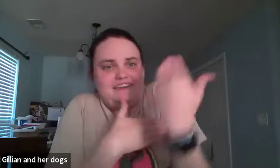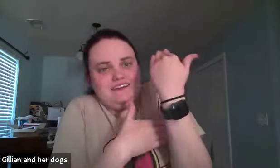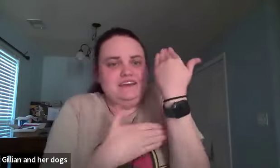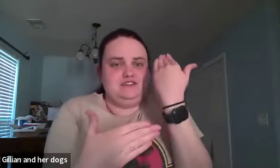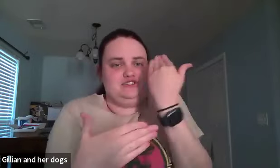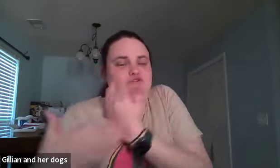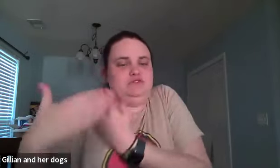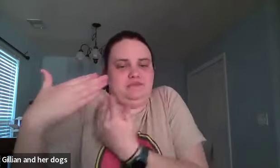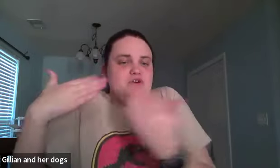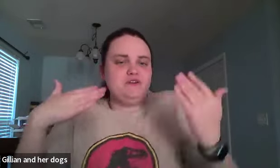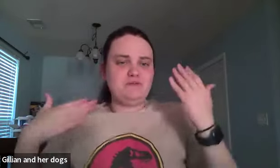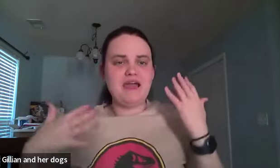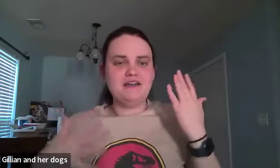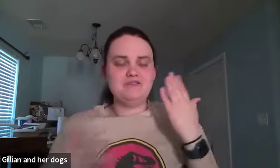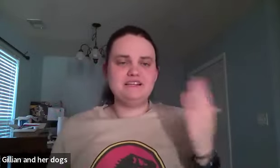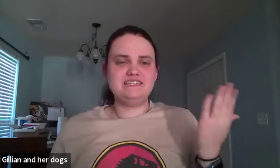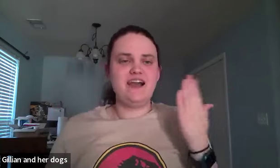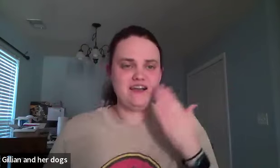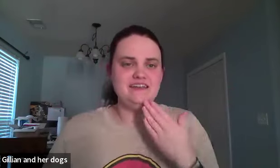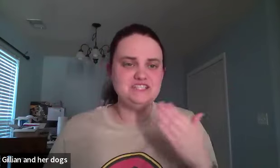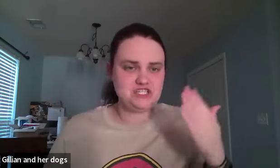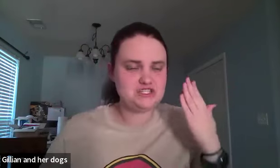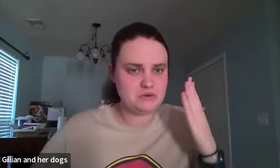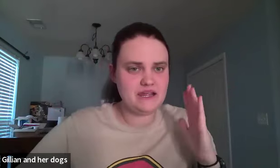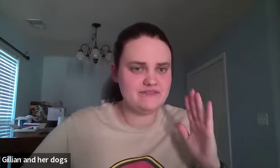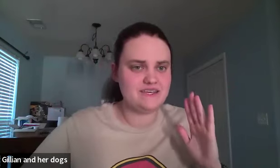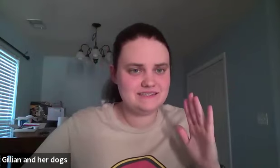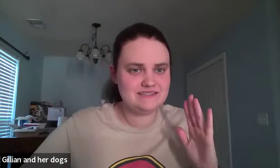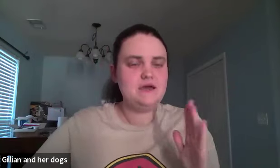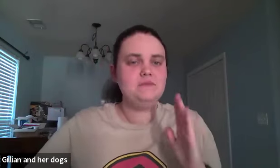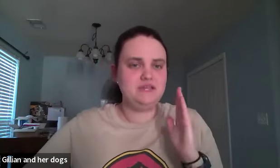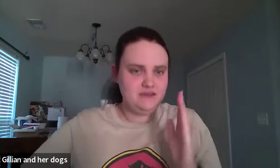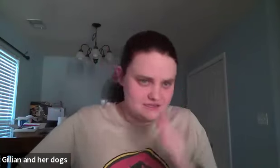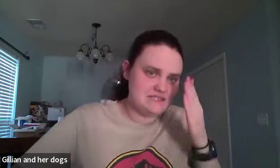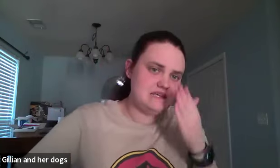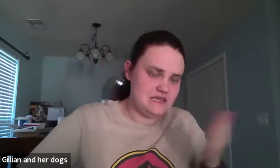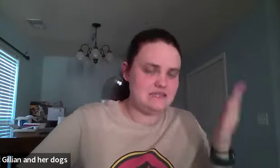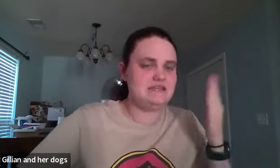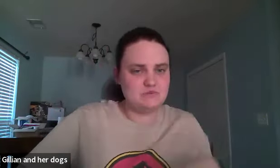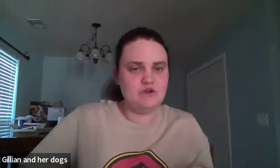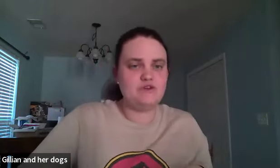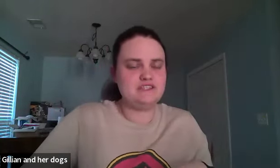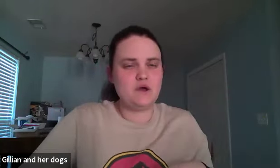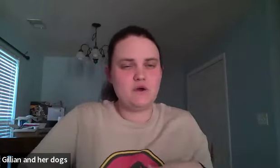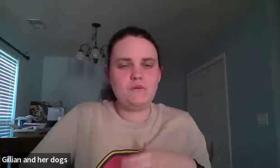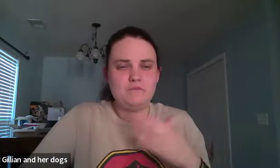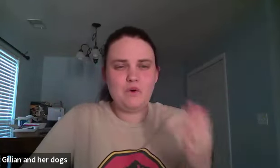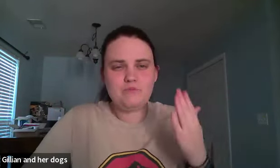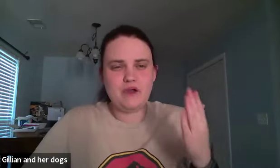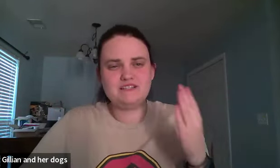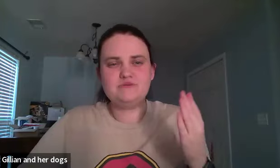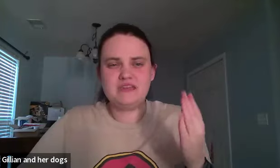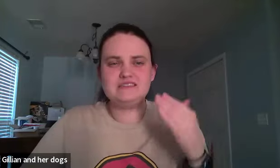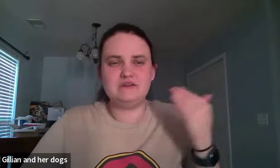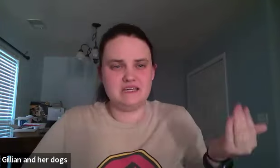like just like moving around and realizing I can just shorthand this because it is smoother. And so more practice with ASL, it does